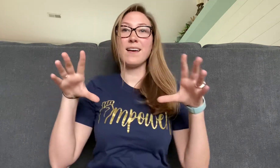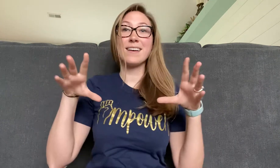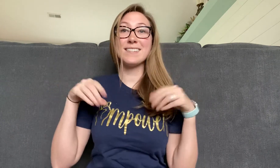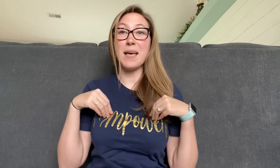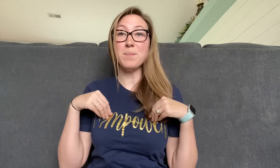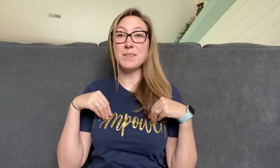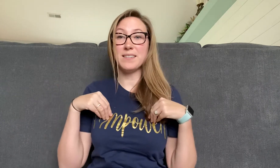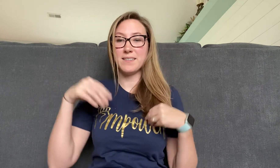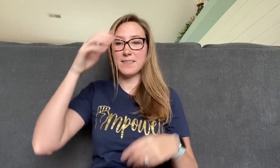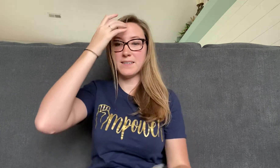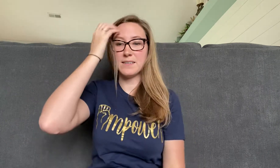Accept.